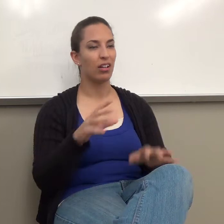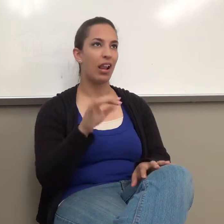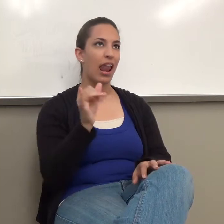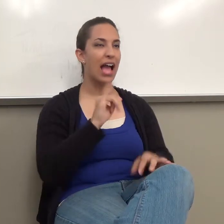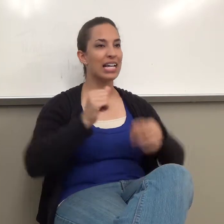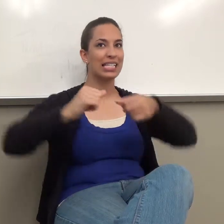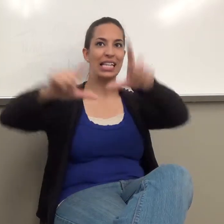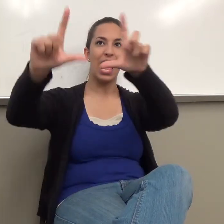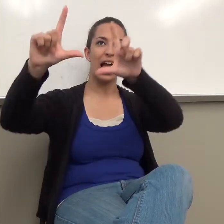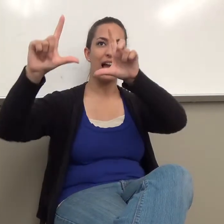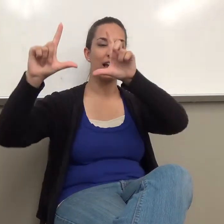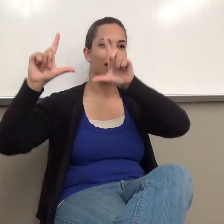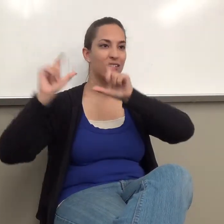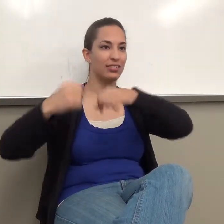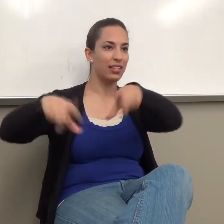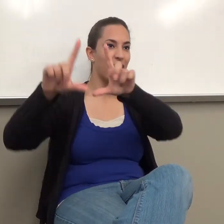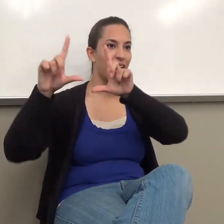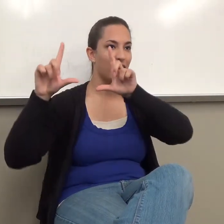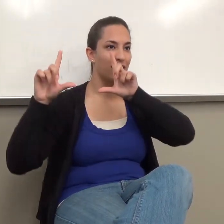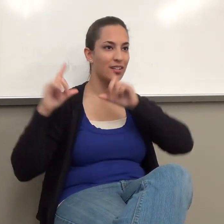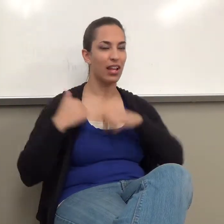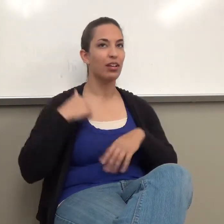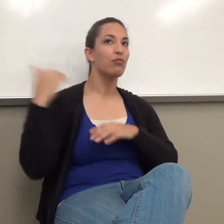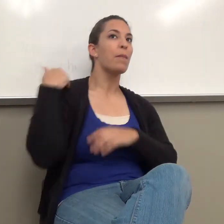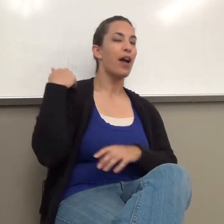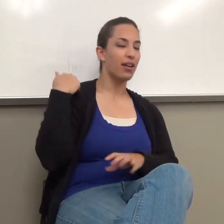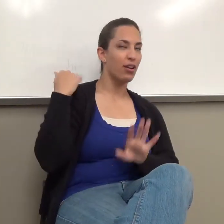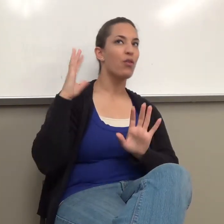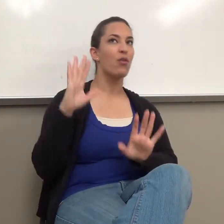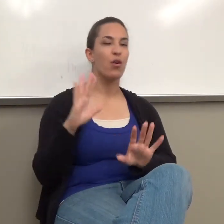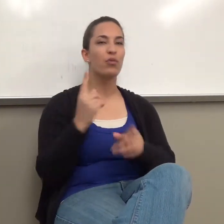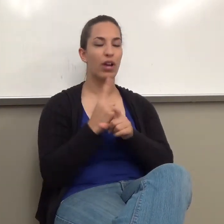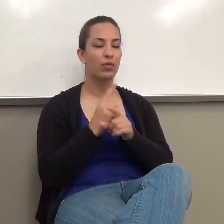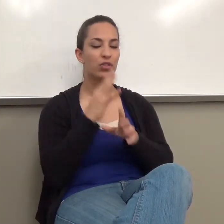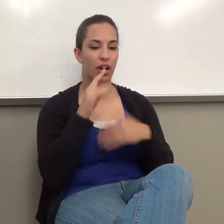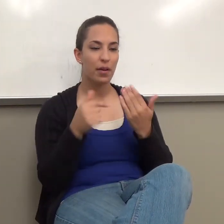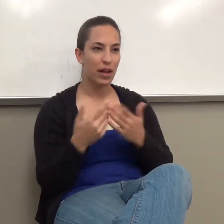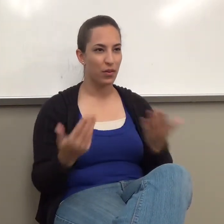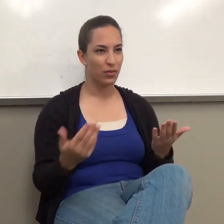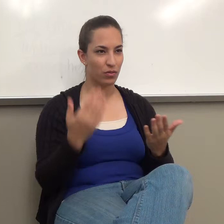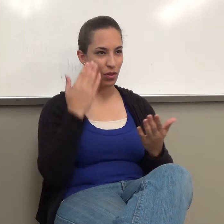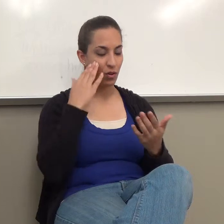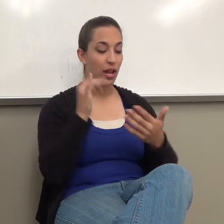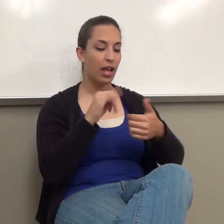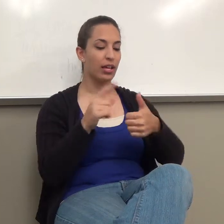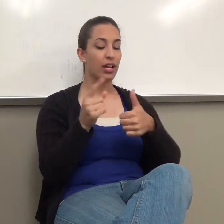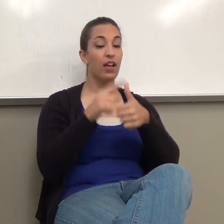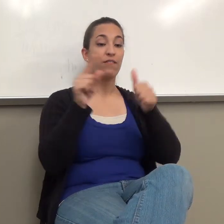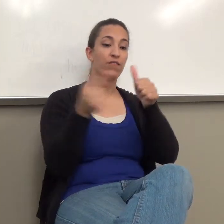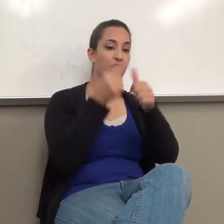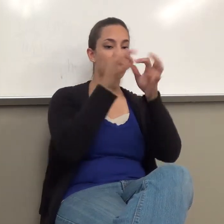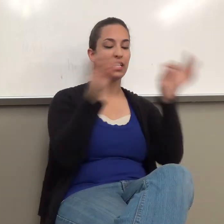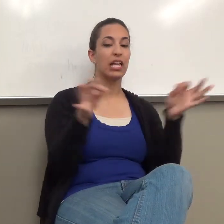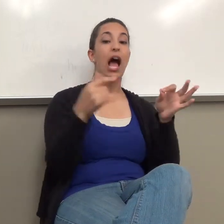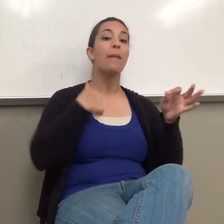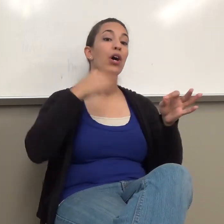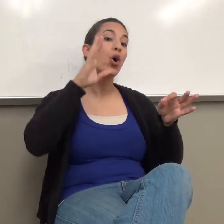here's what I'm going to talk about. Here's what I'm talking about, and here's what